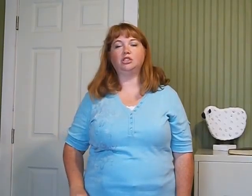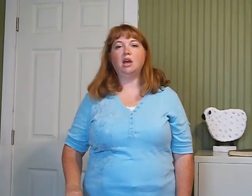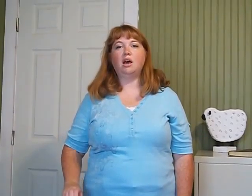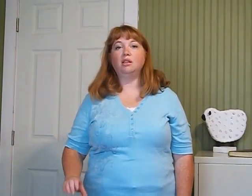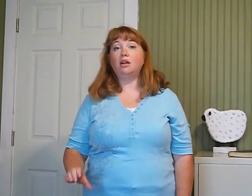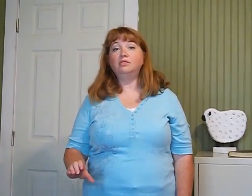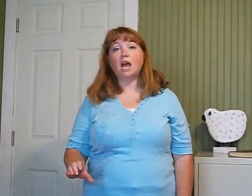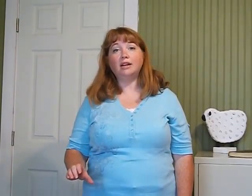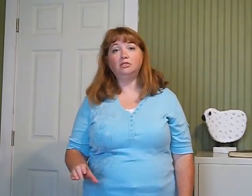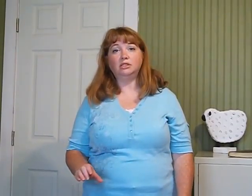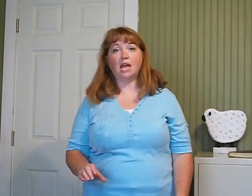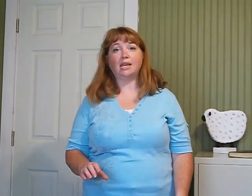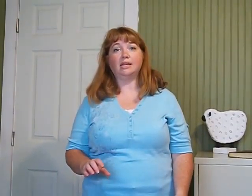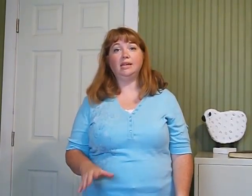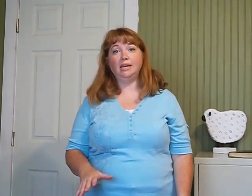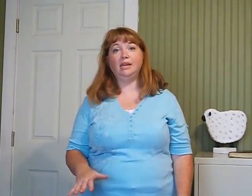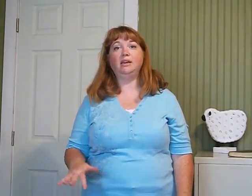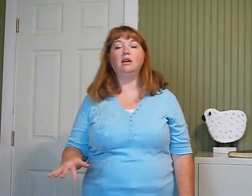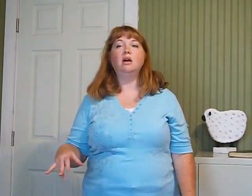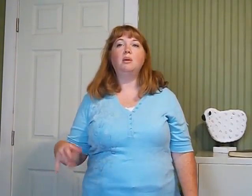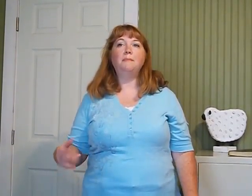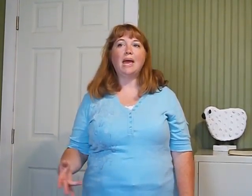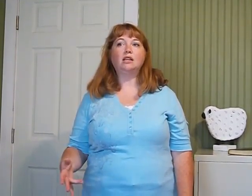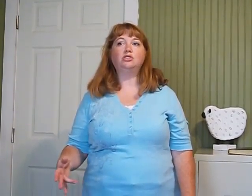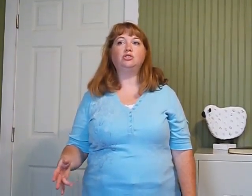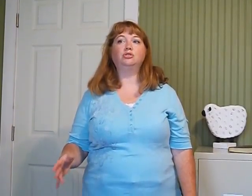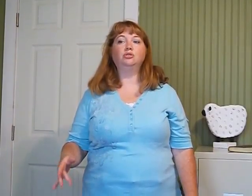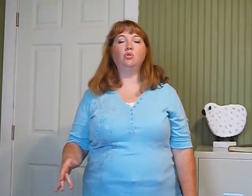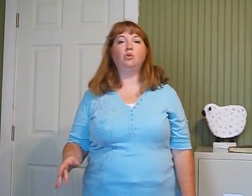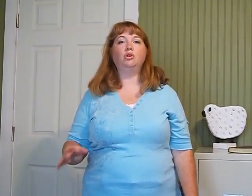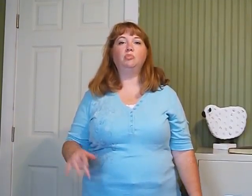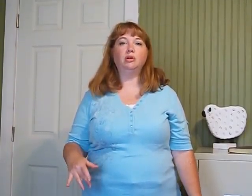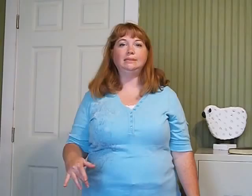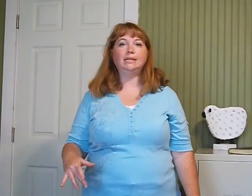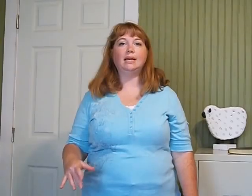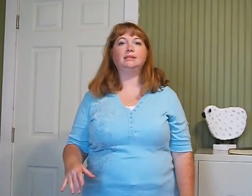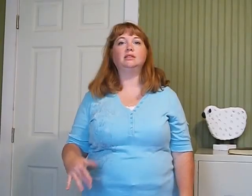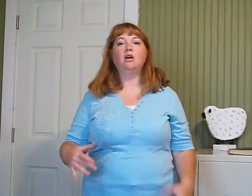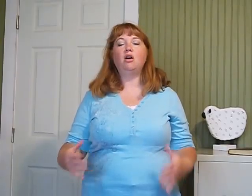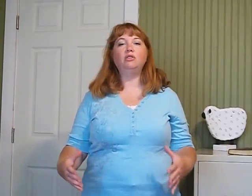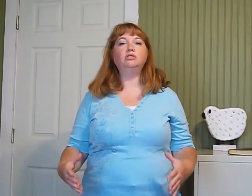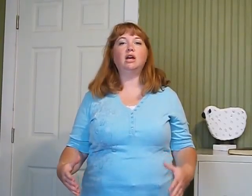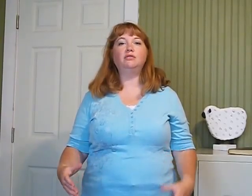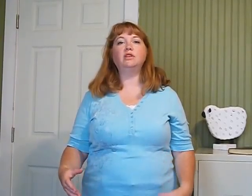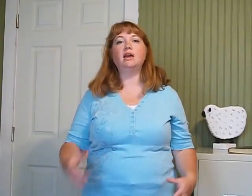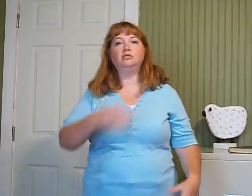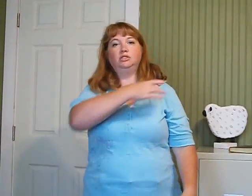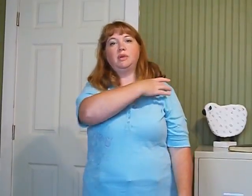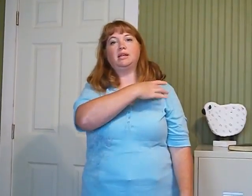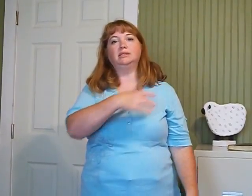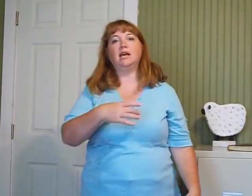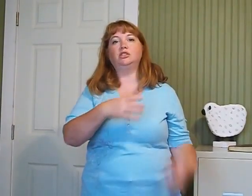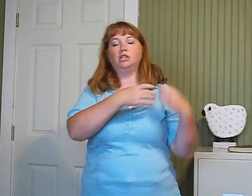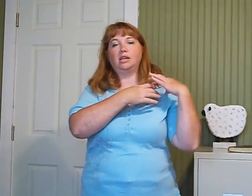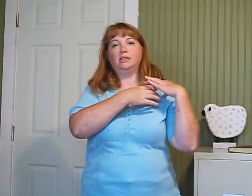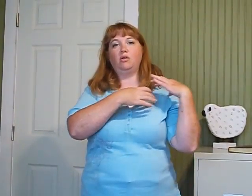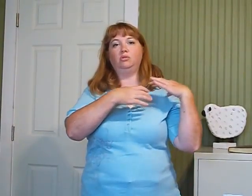sash. A lot of titles like king, master, lord, princess, all those kind of titles you make a sash, like in the